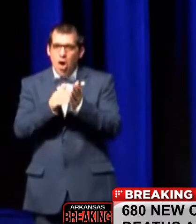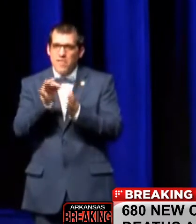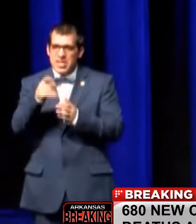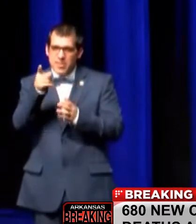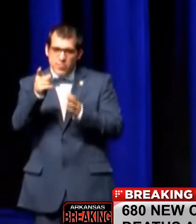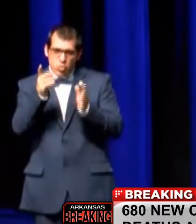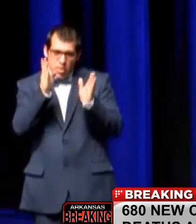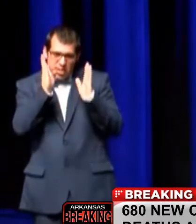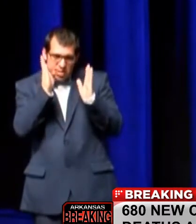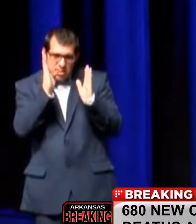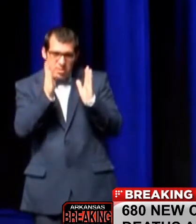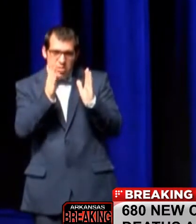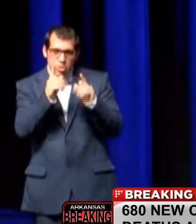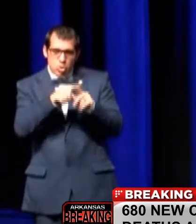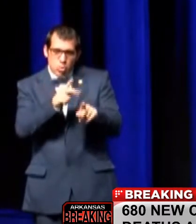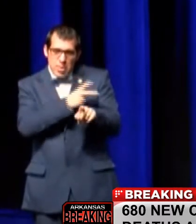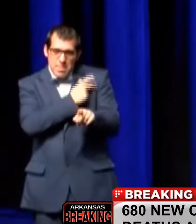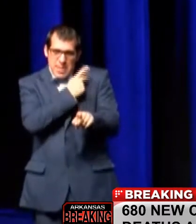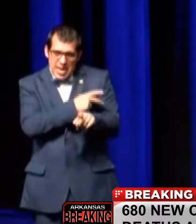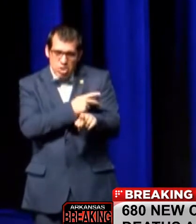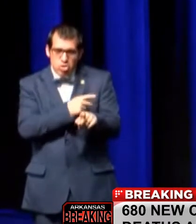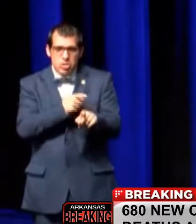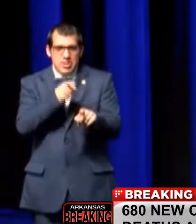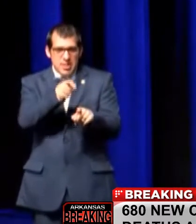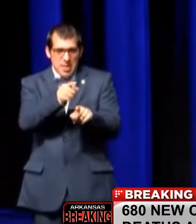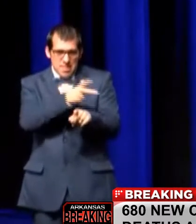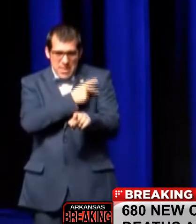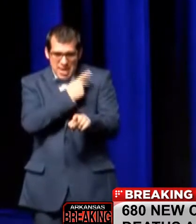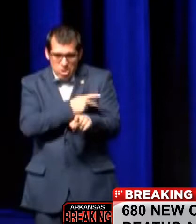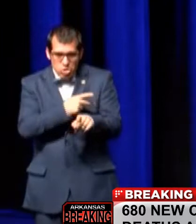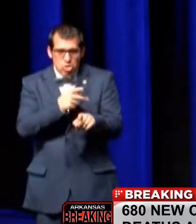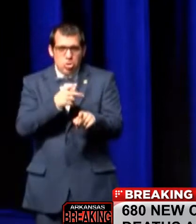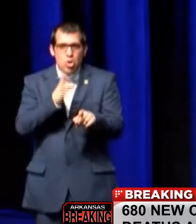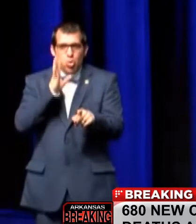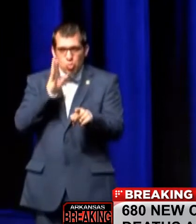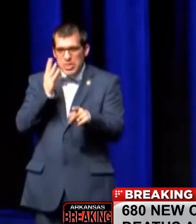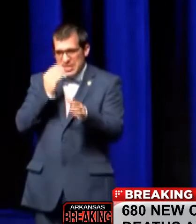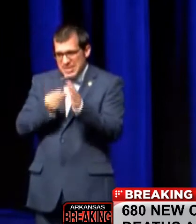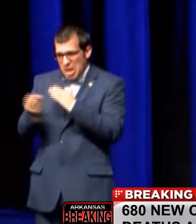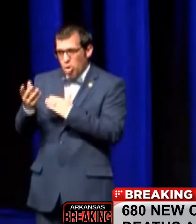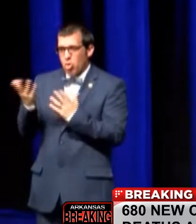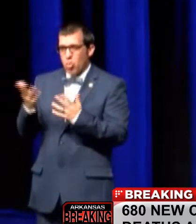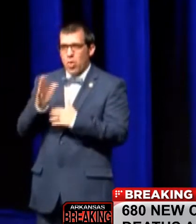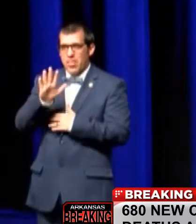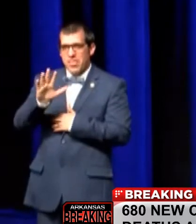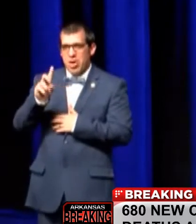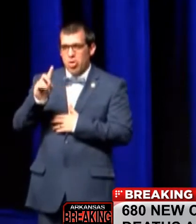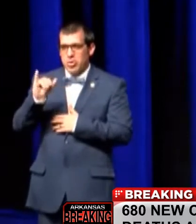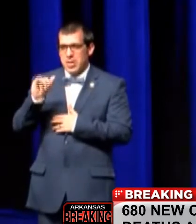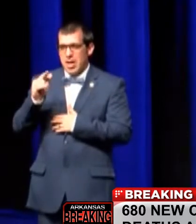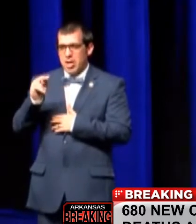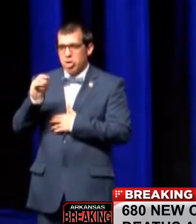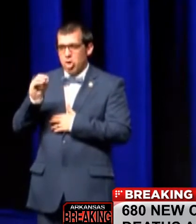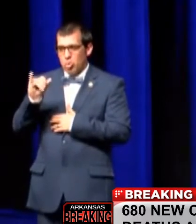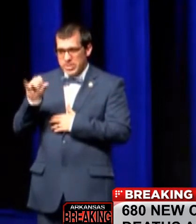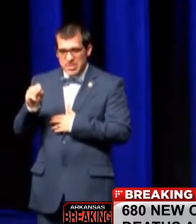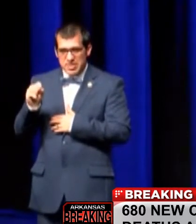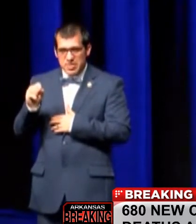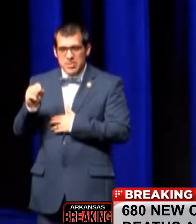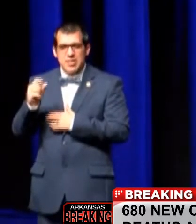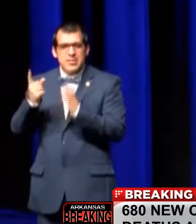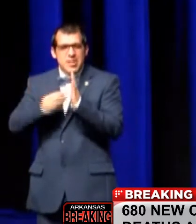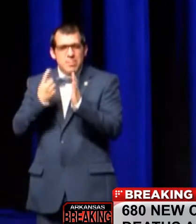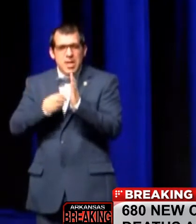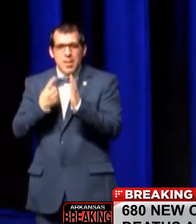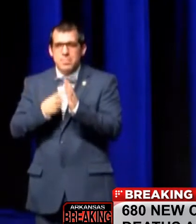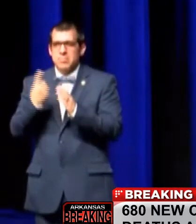listen closely to the patient, he or she gives you their diagnosis. And we knew that sometimes